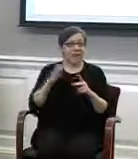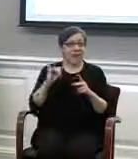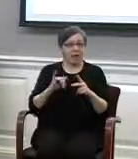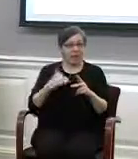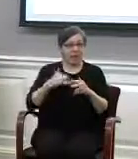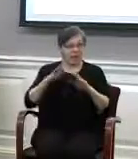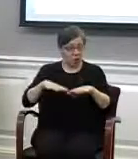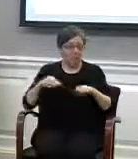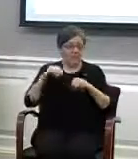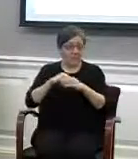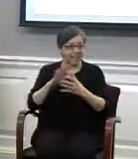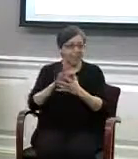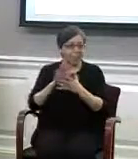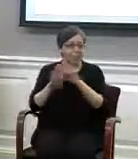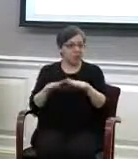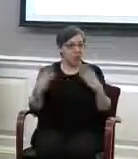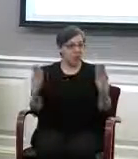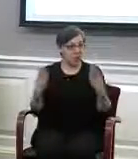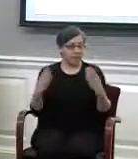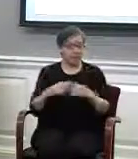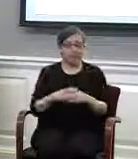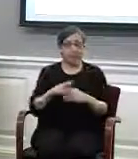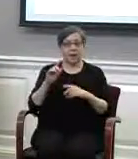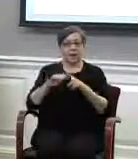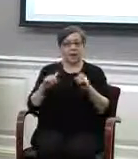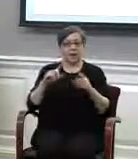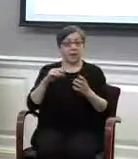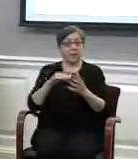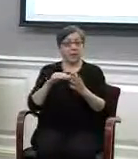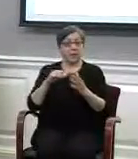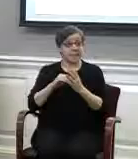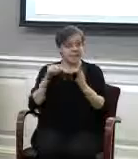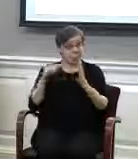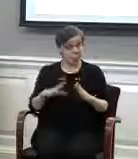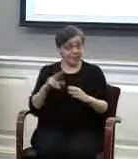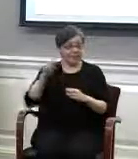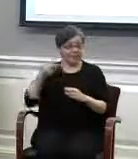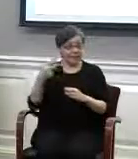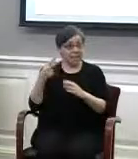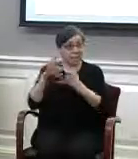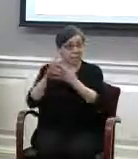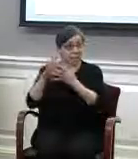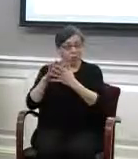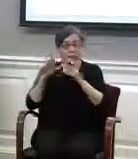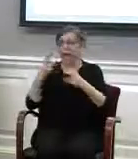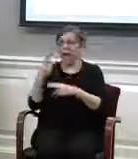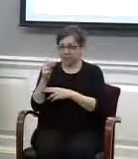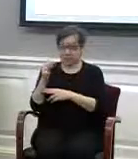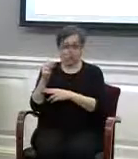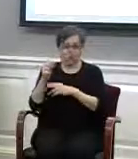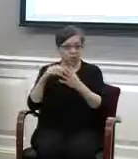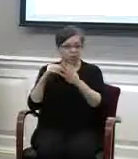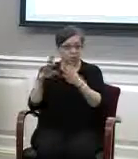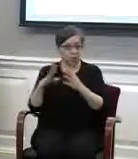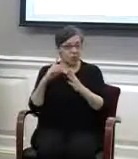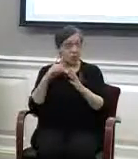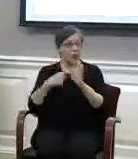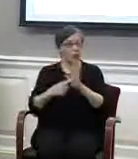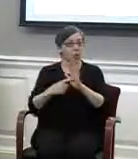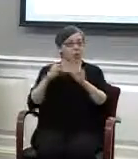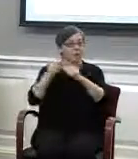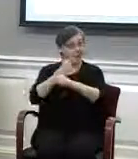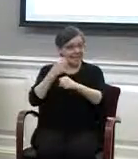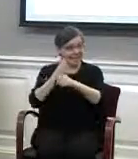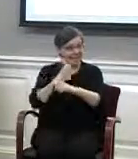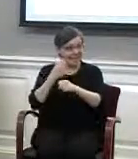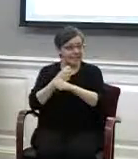school. And the secondary school students presented statistics on education and framed it in terms